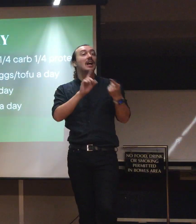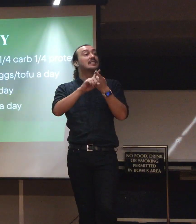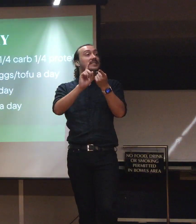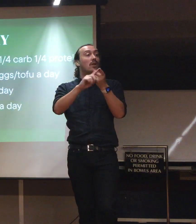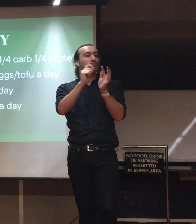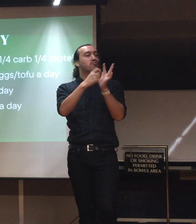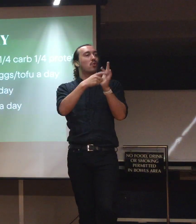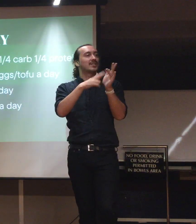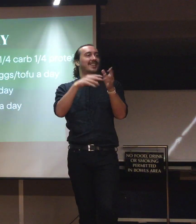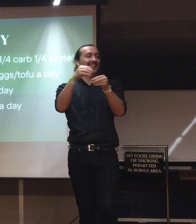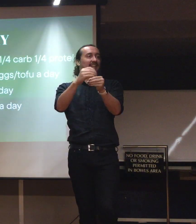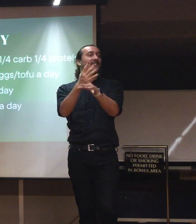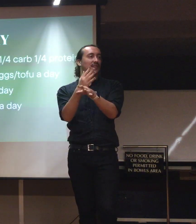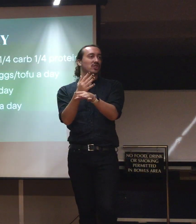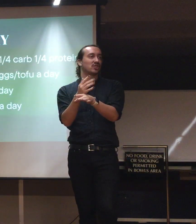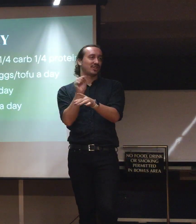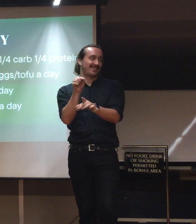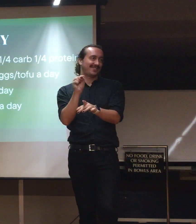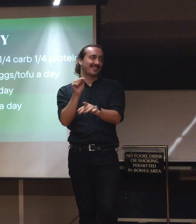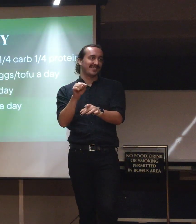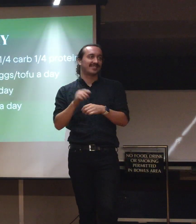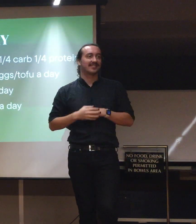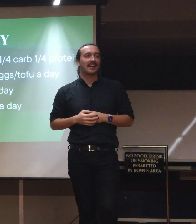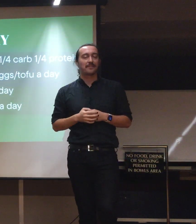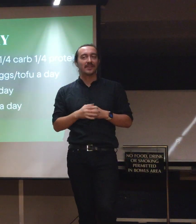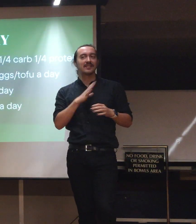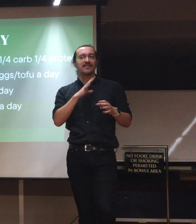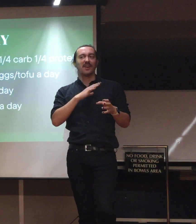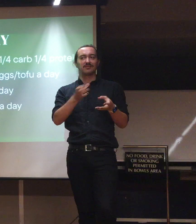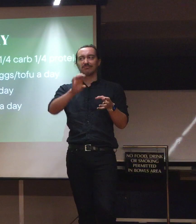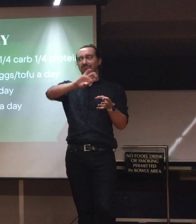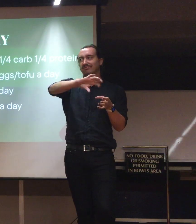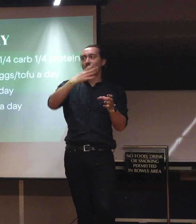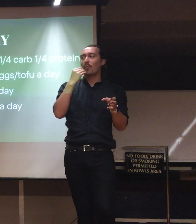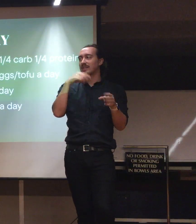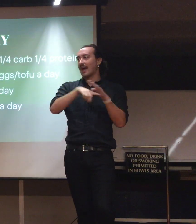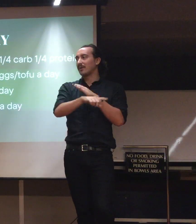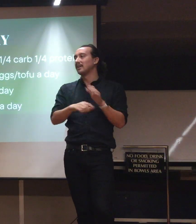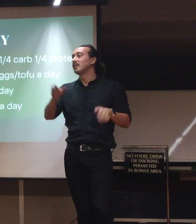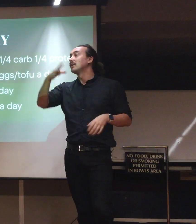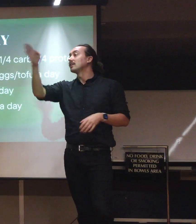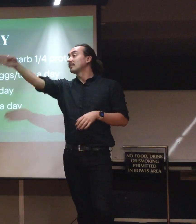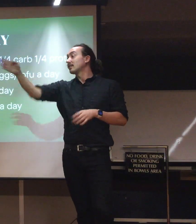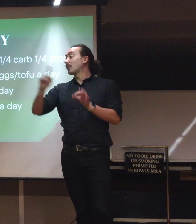the proteins. Yeah, that's perfectly fine. Yep, we've got a question over here.